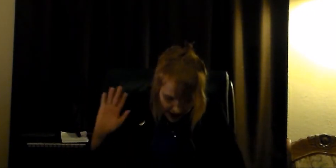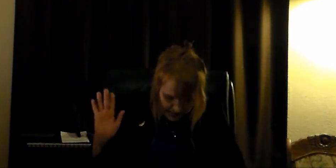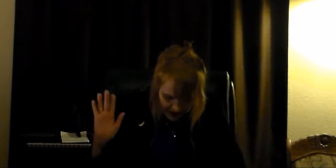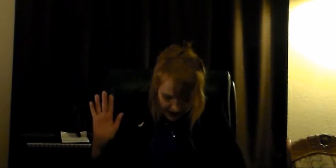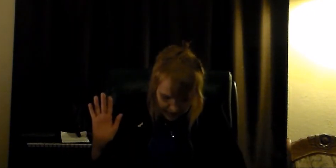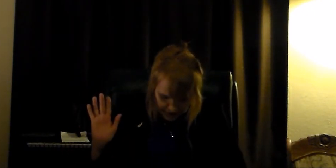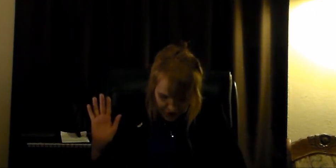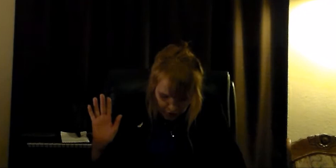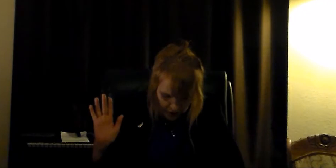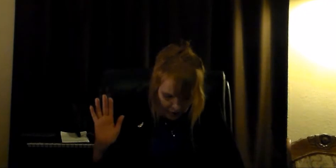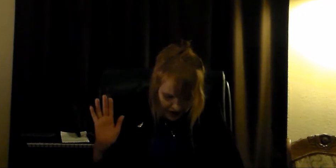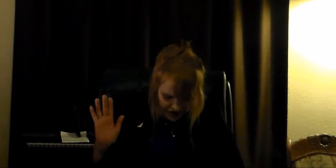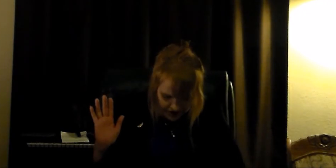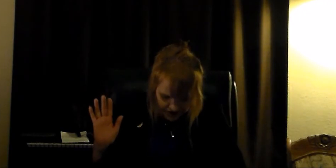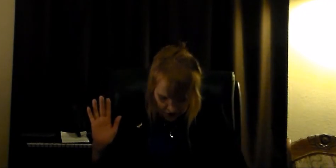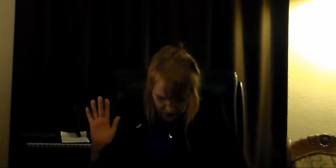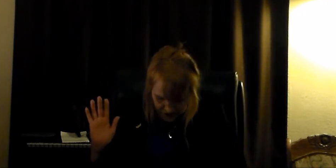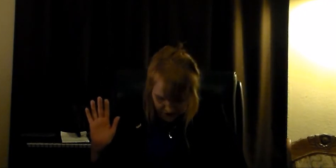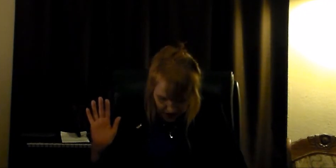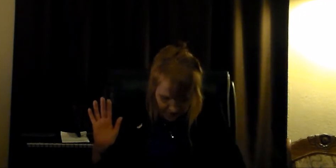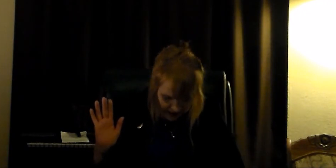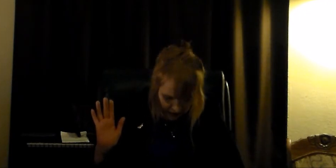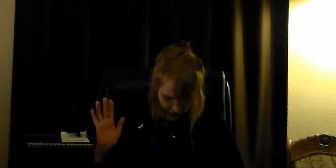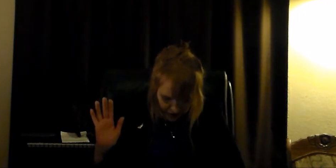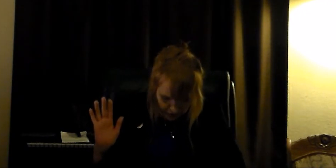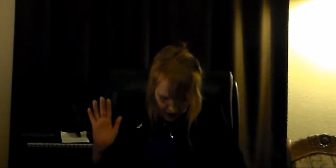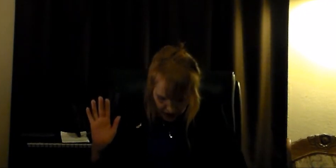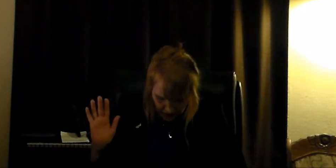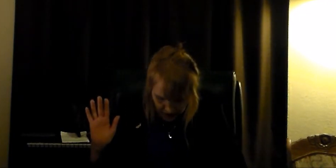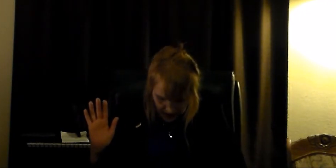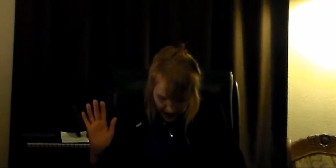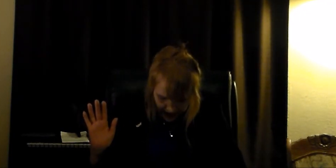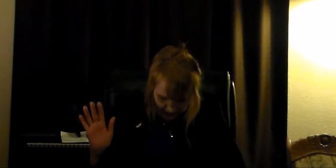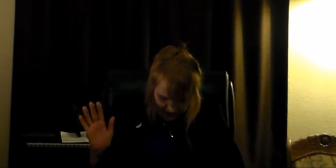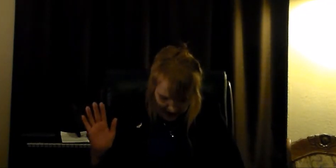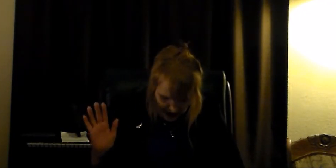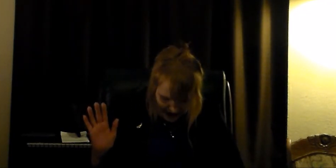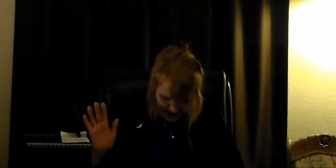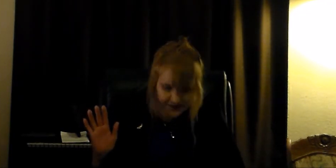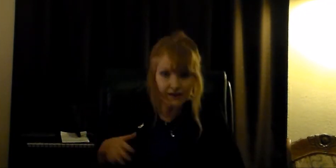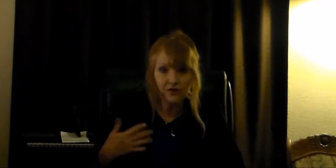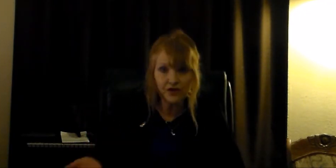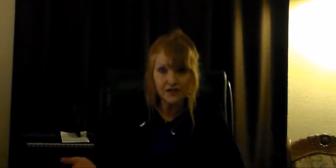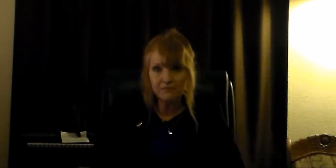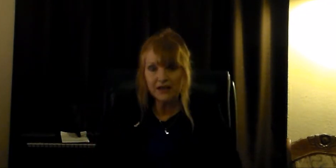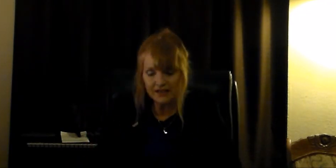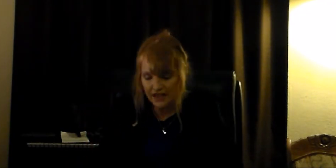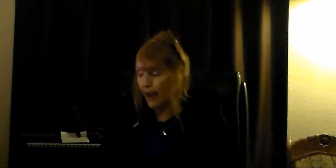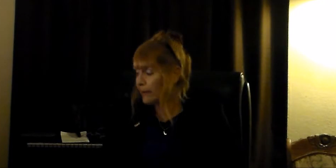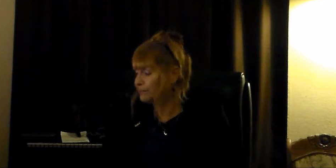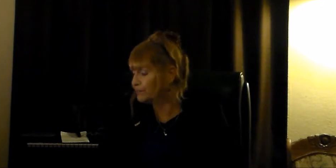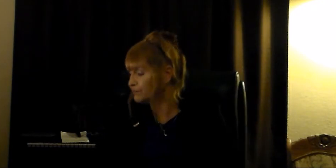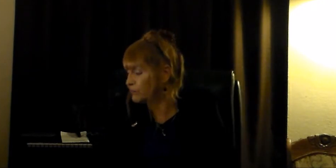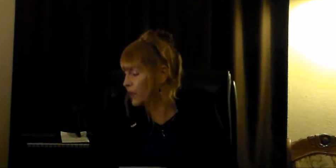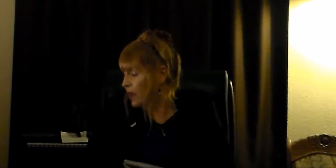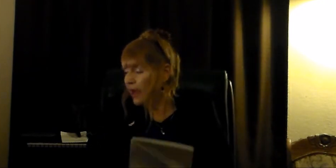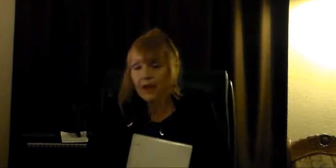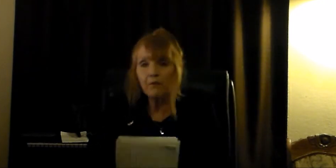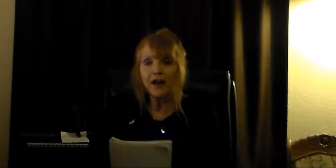now may the love, peace, joy, and righteousness and holiness of God be in with you all. Have a nice and safe Christmas. Anyway,